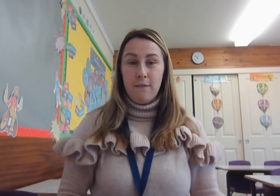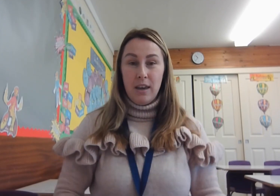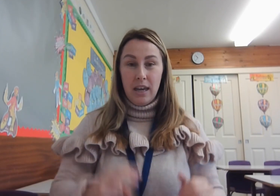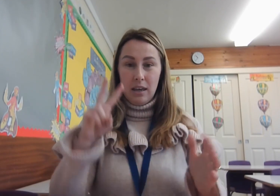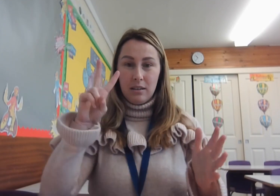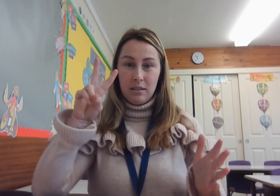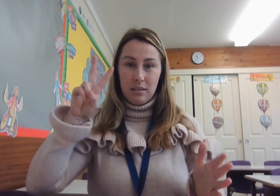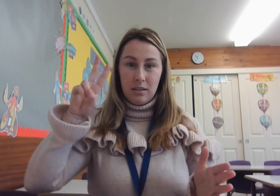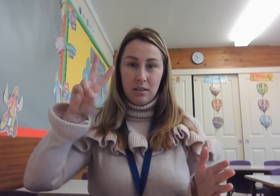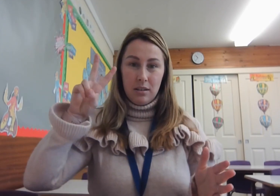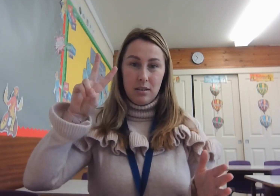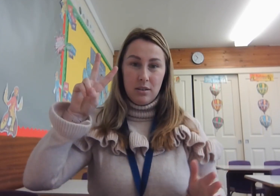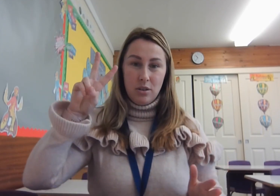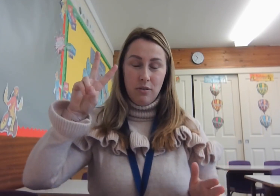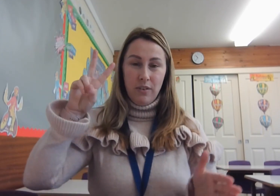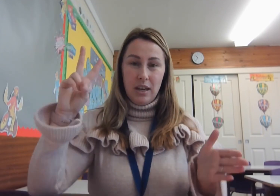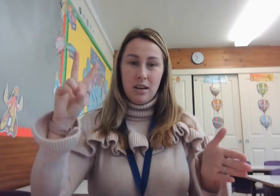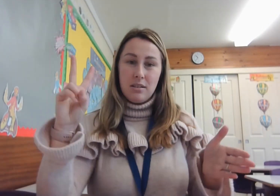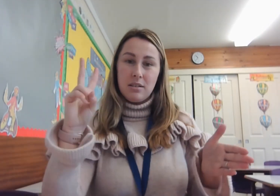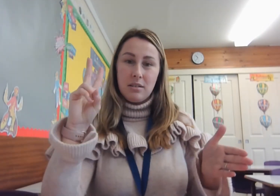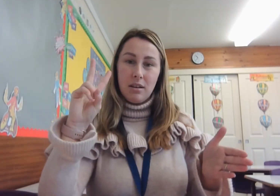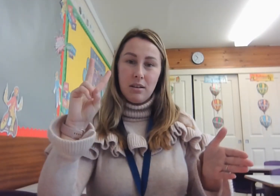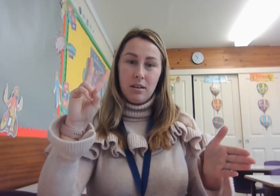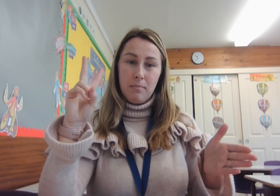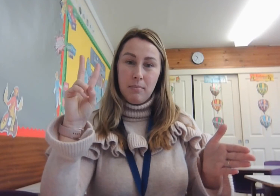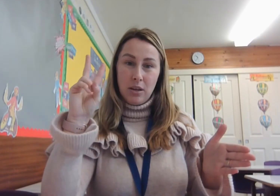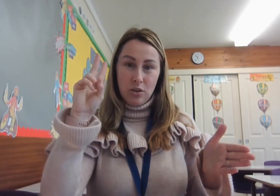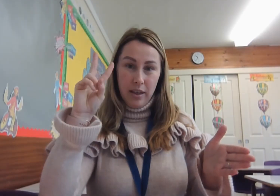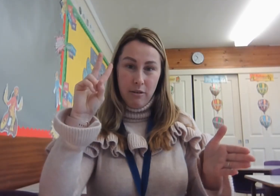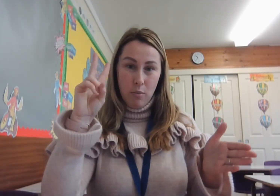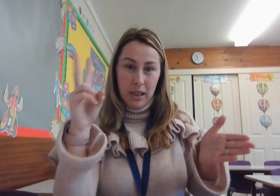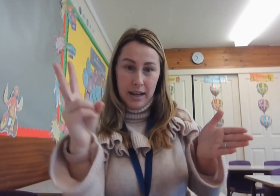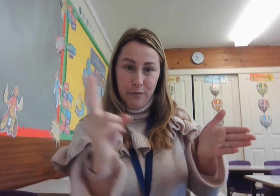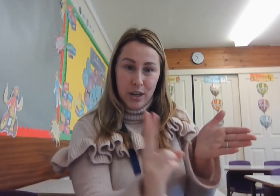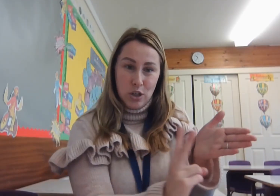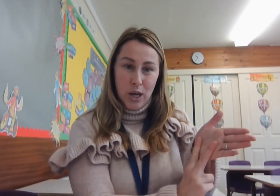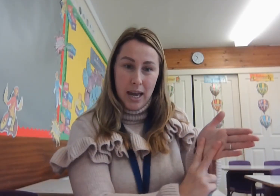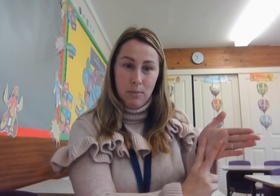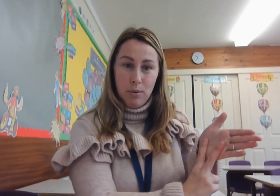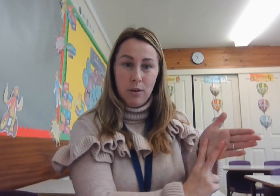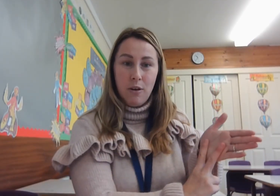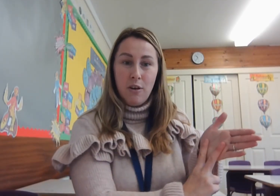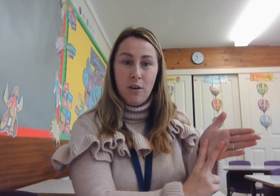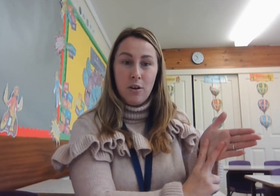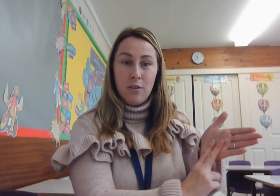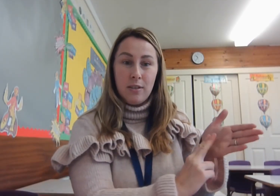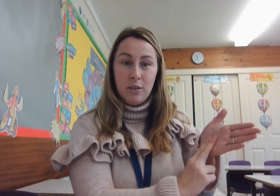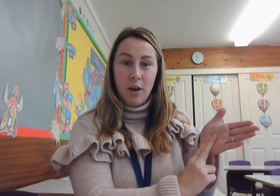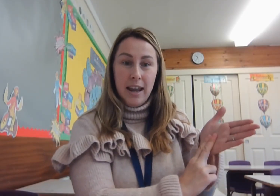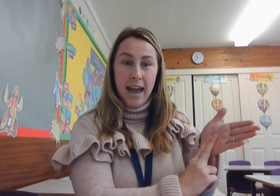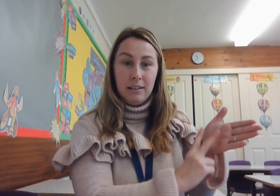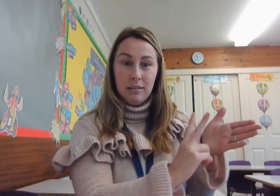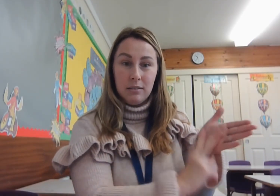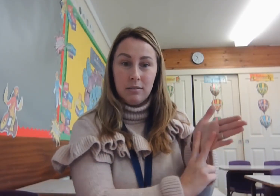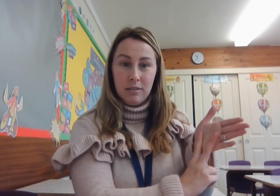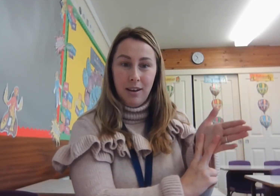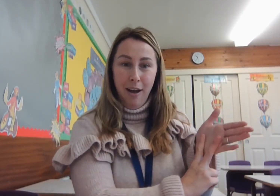V, two fingers, make sure they're open like a V shape, not an N, a